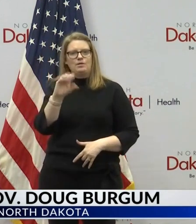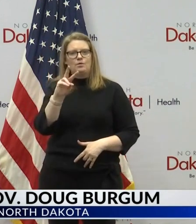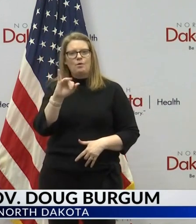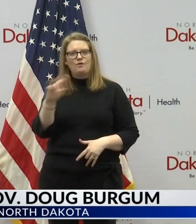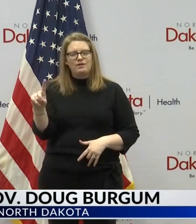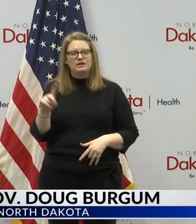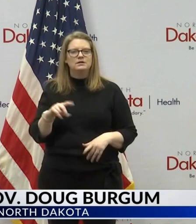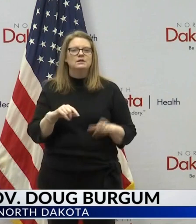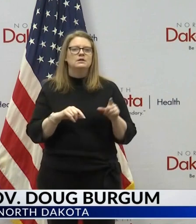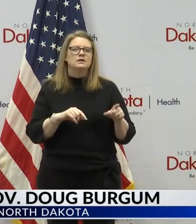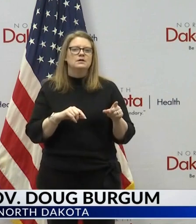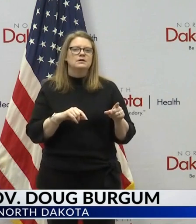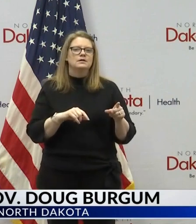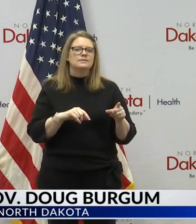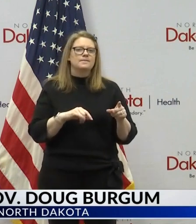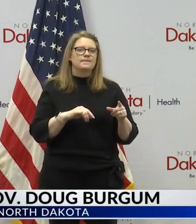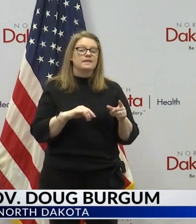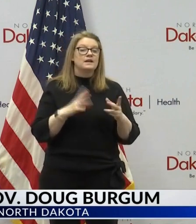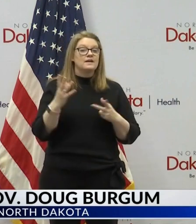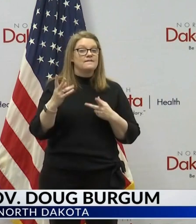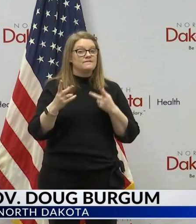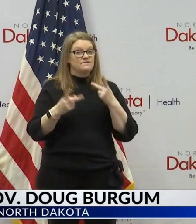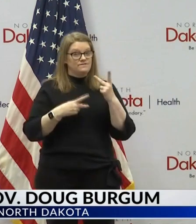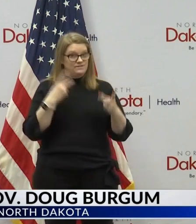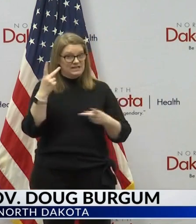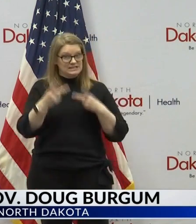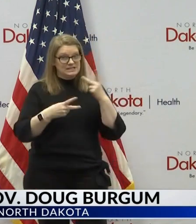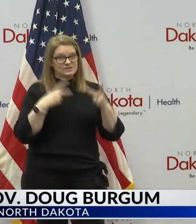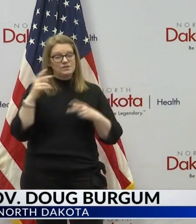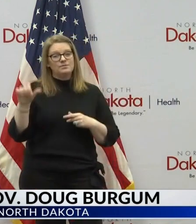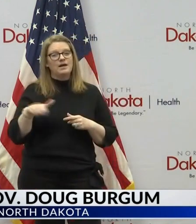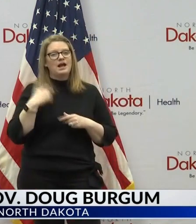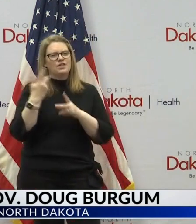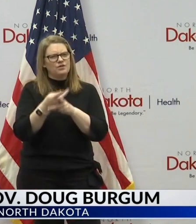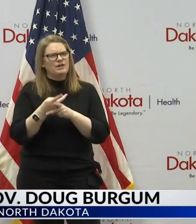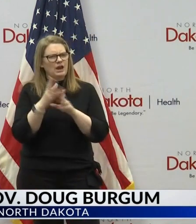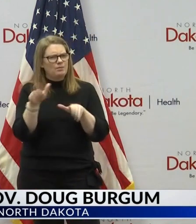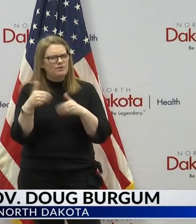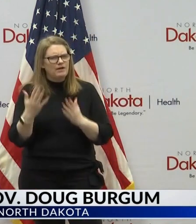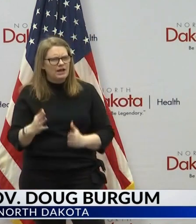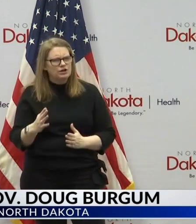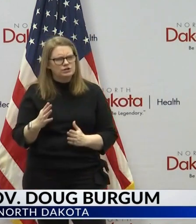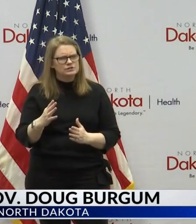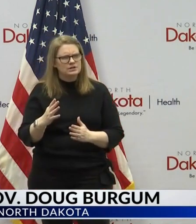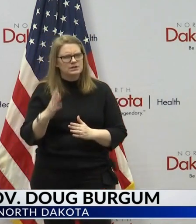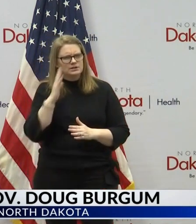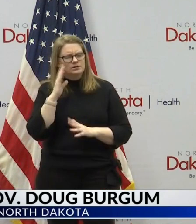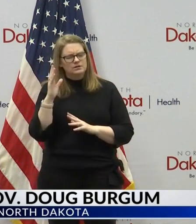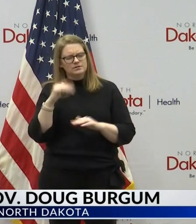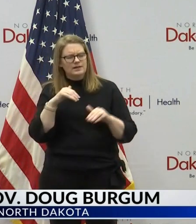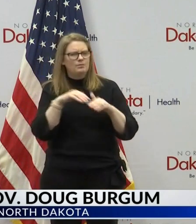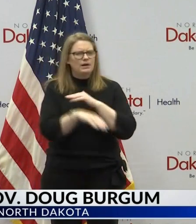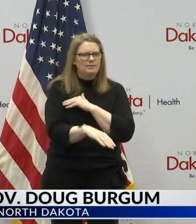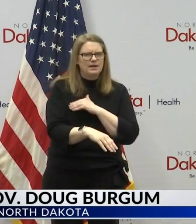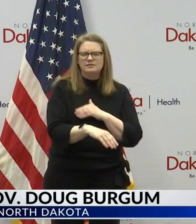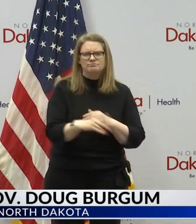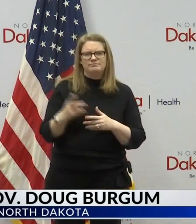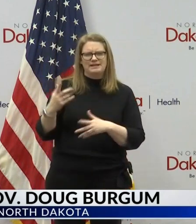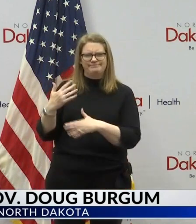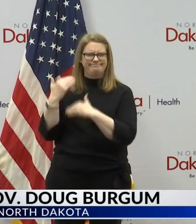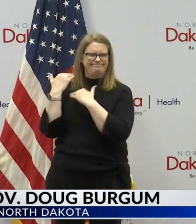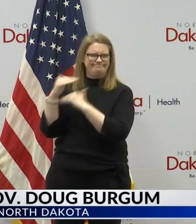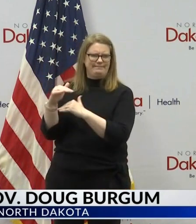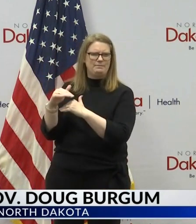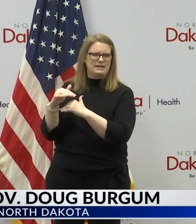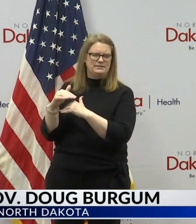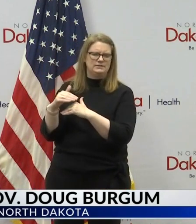temporarily paused visits from outside rotating care providers as well to limit exposure. And also